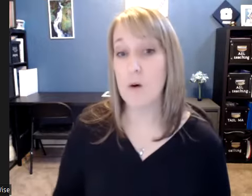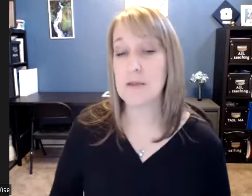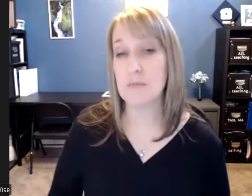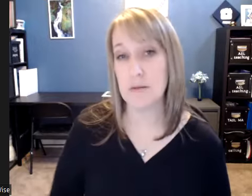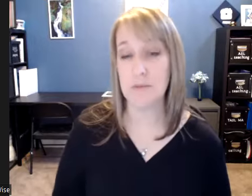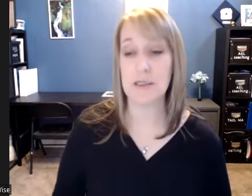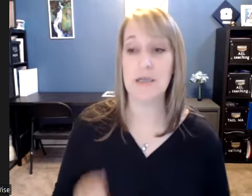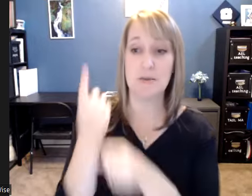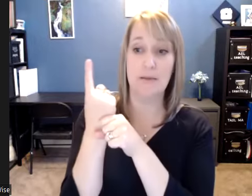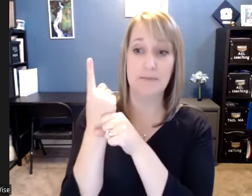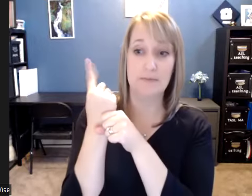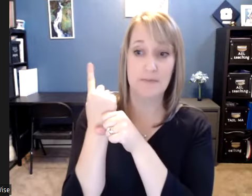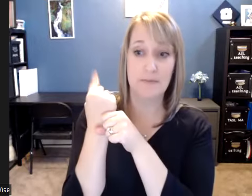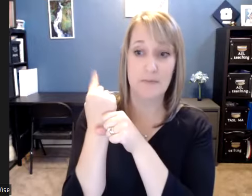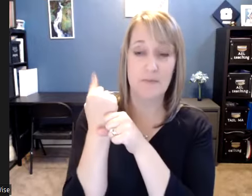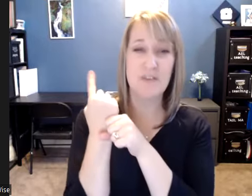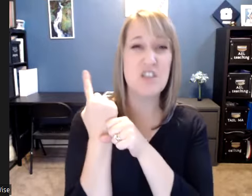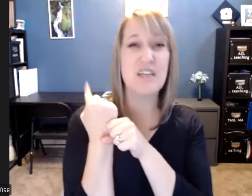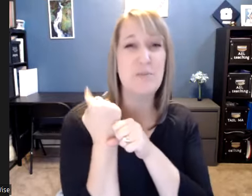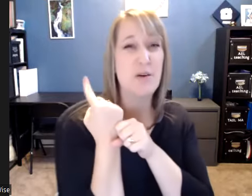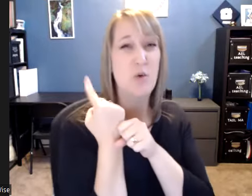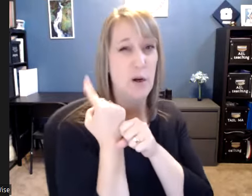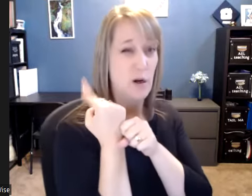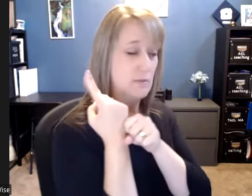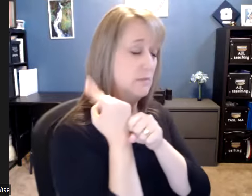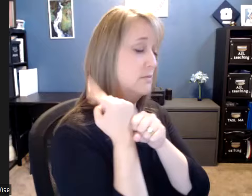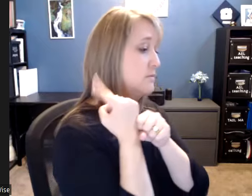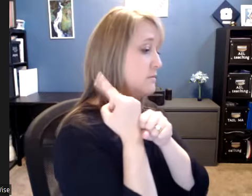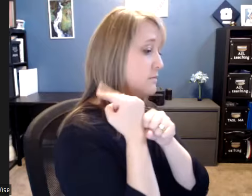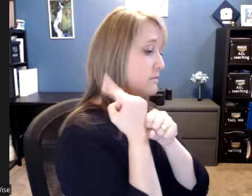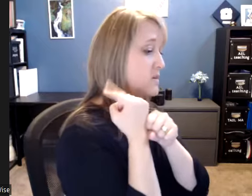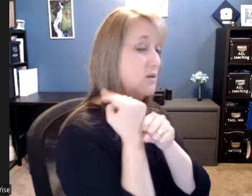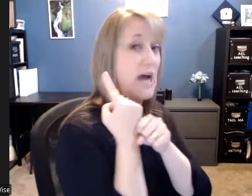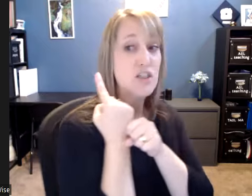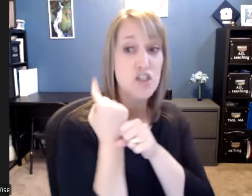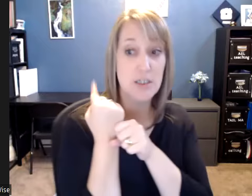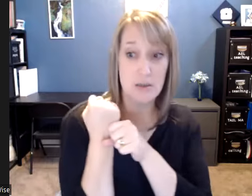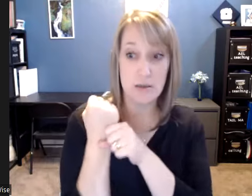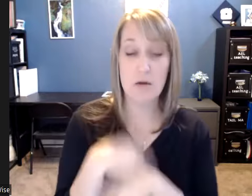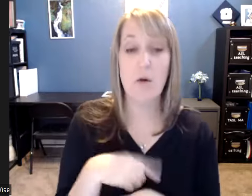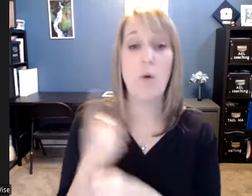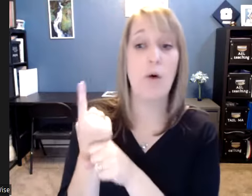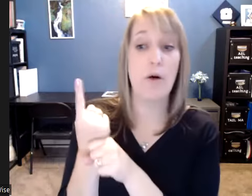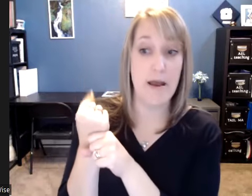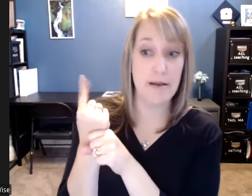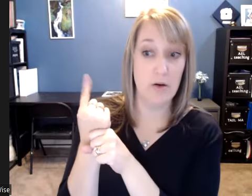Or sometimes people sign it this way, just to even be quicker. So last year or a year